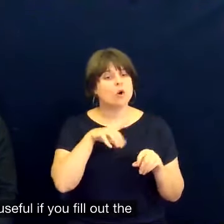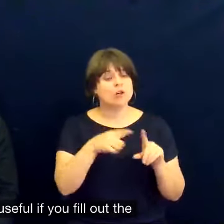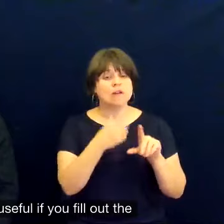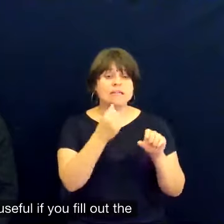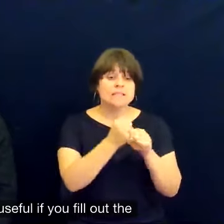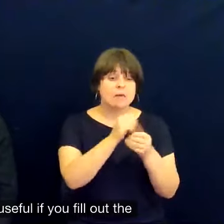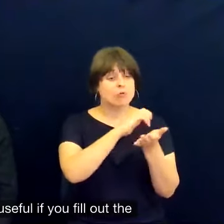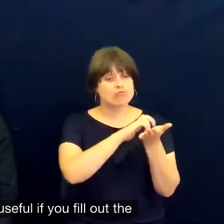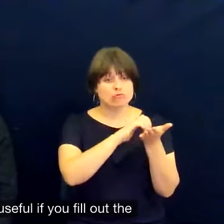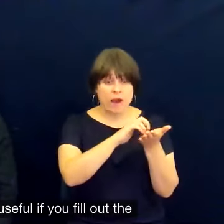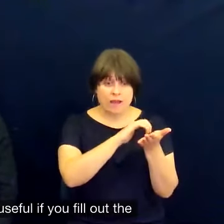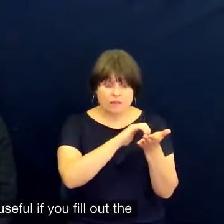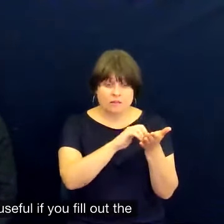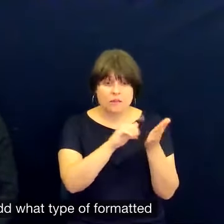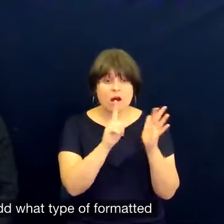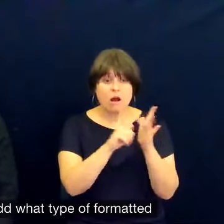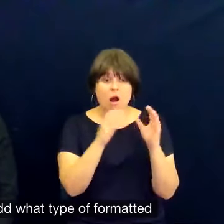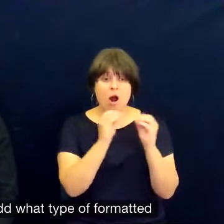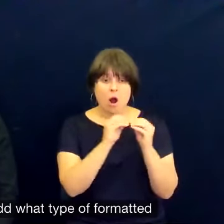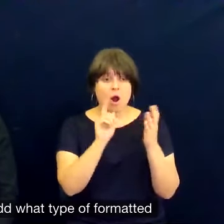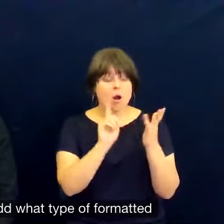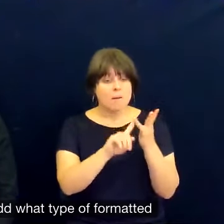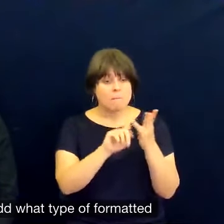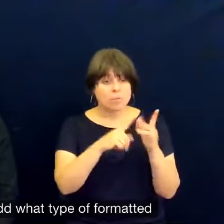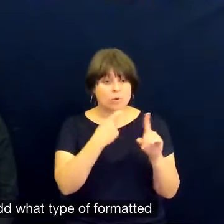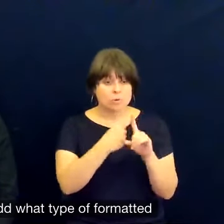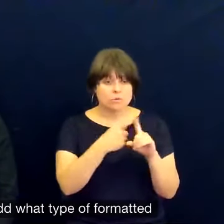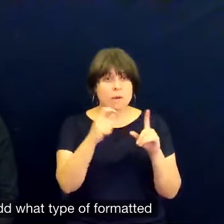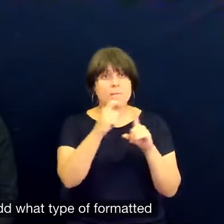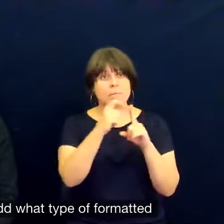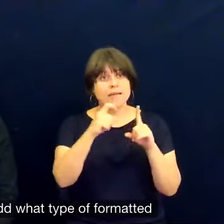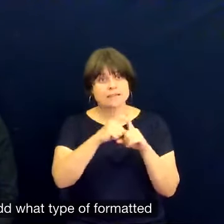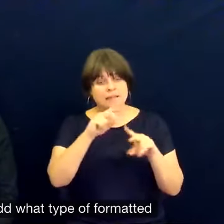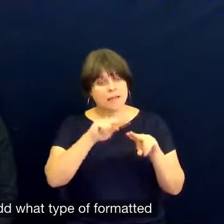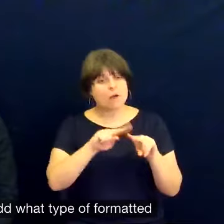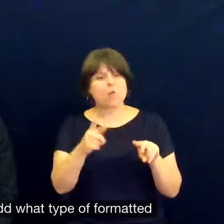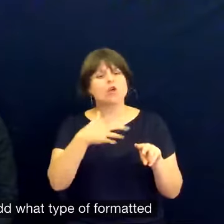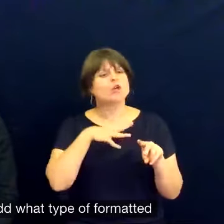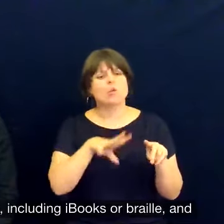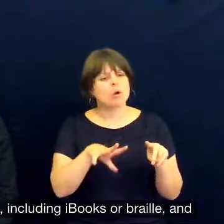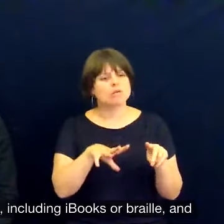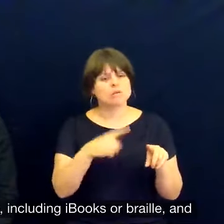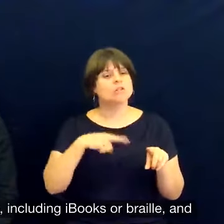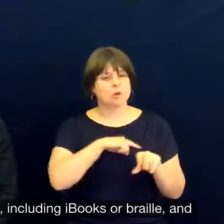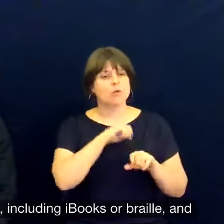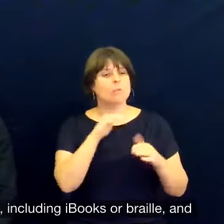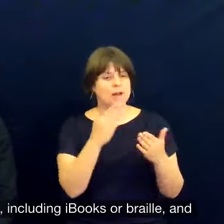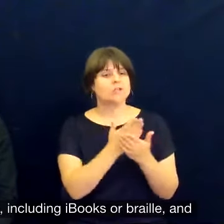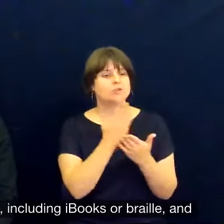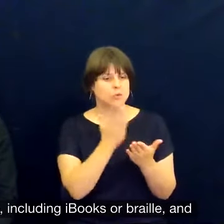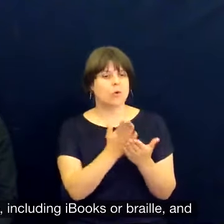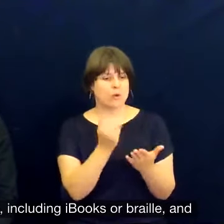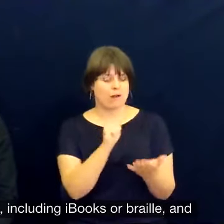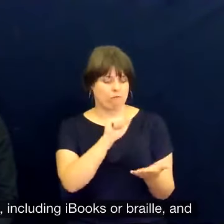iBooks, Braille. We'll work around making sure the information is readable and